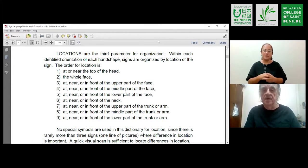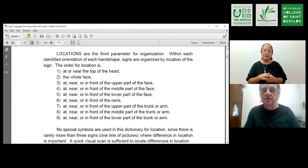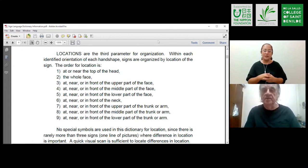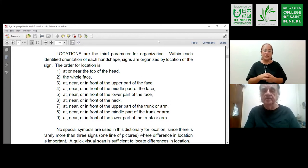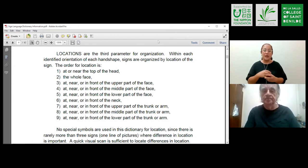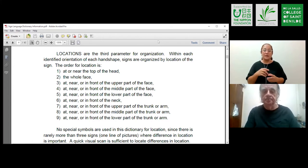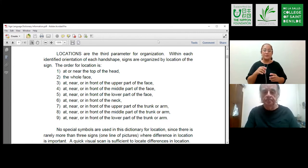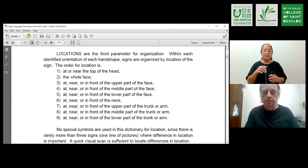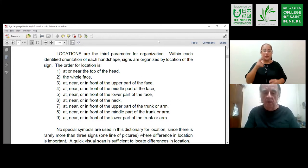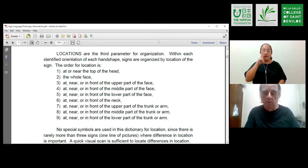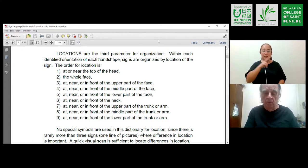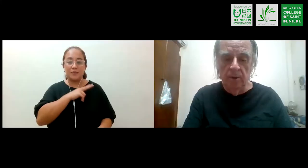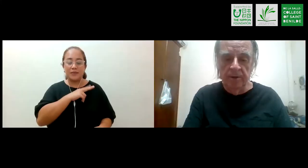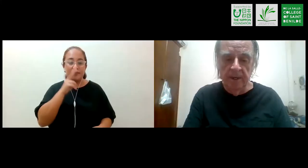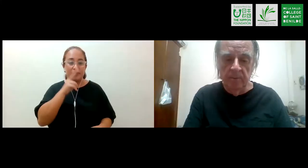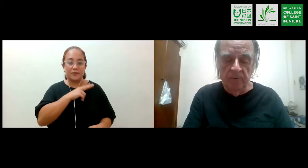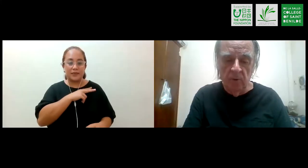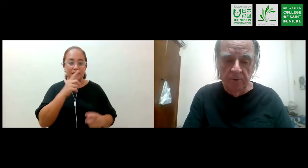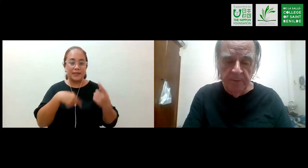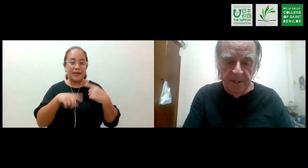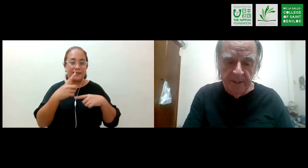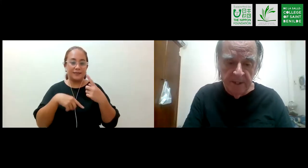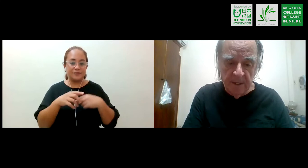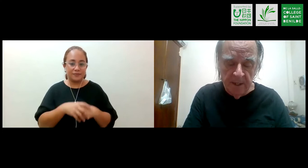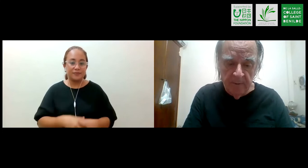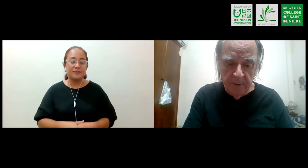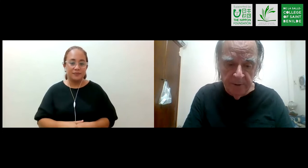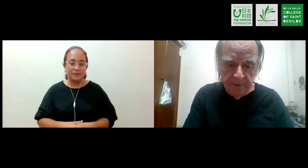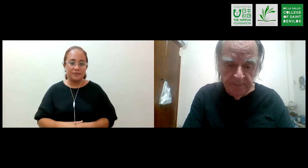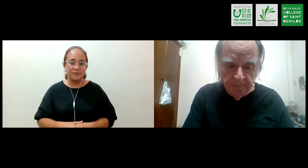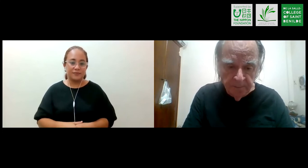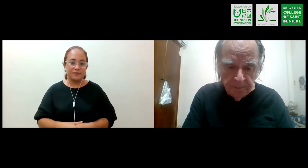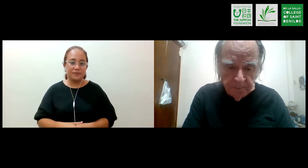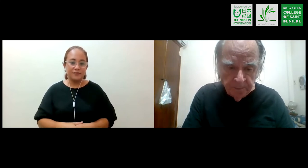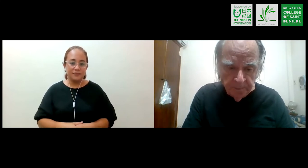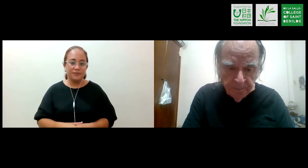Vietnamese signs that we were looking at before, Ho Chi Minh City Sign Language.